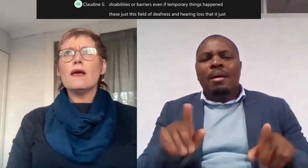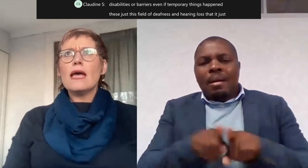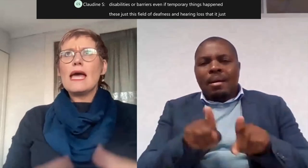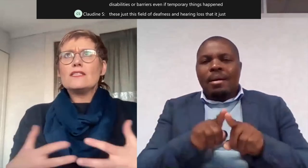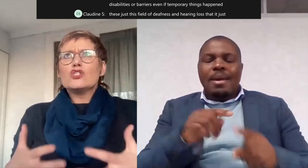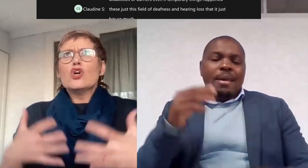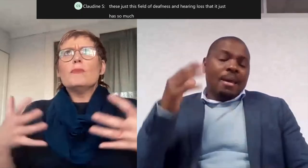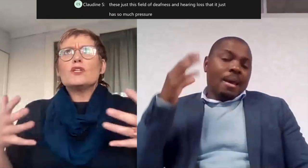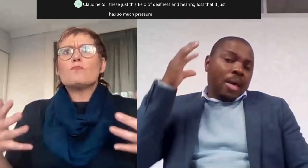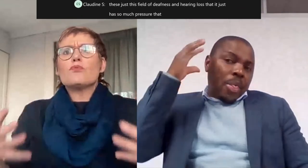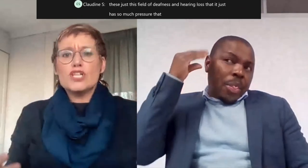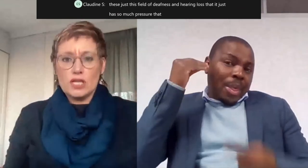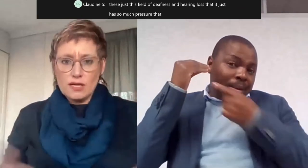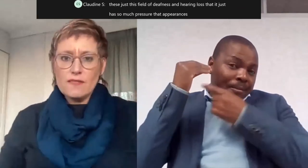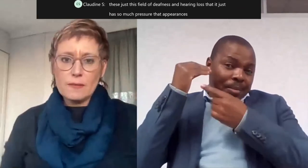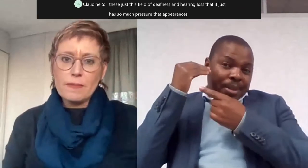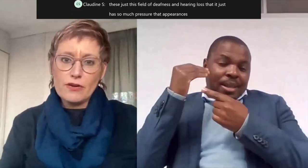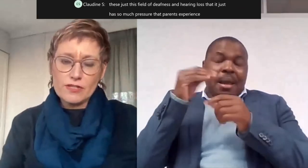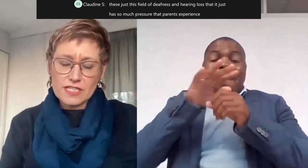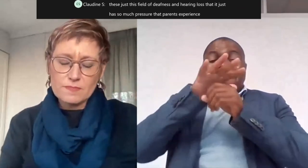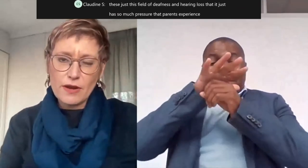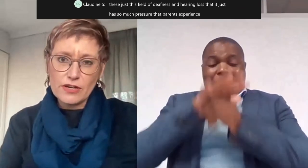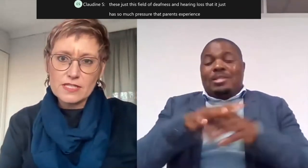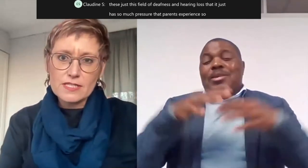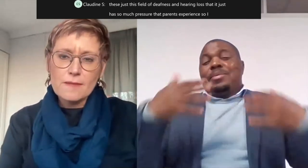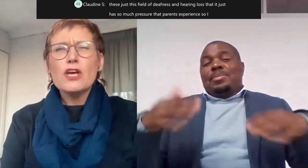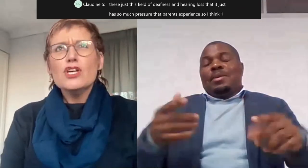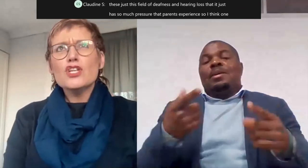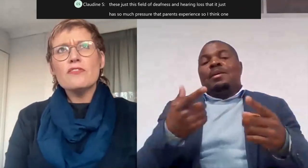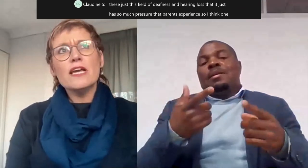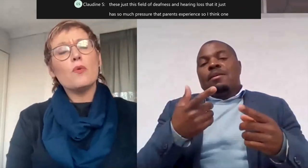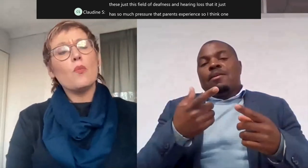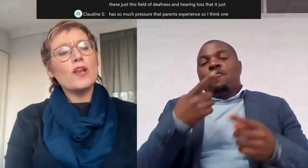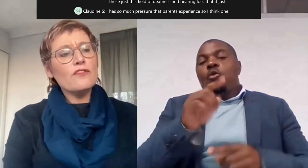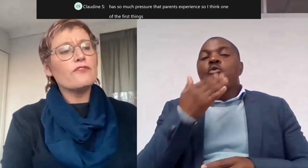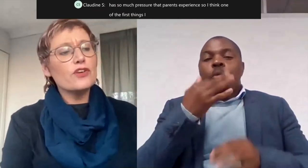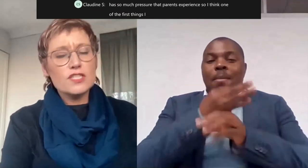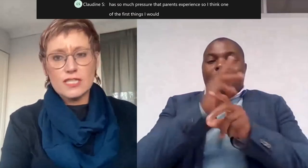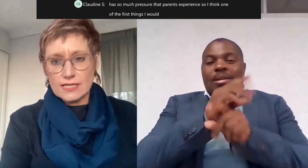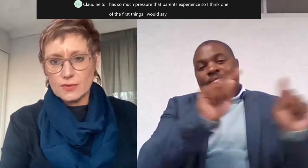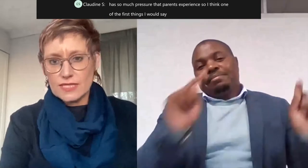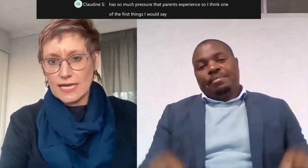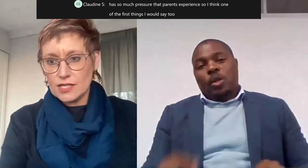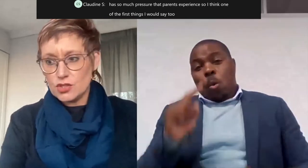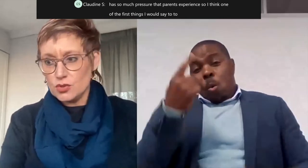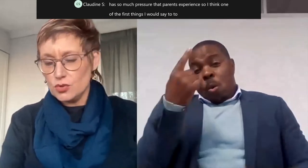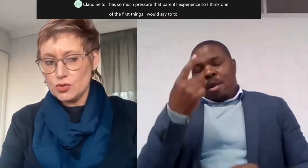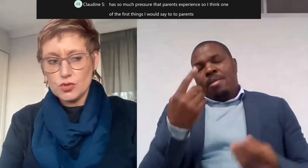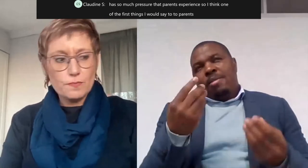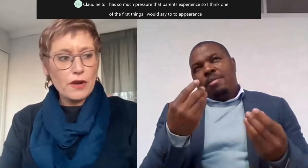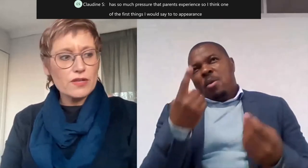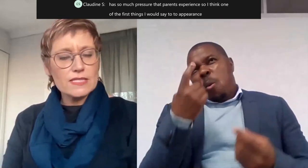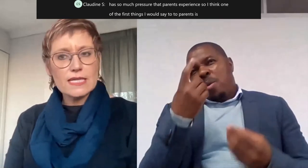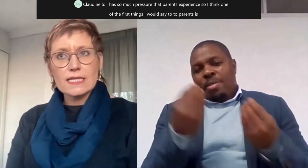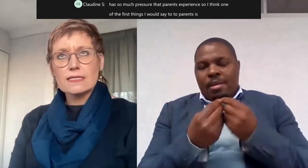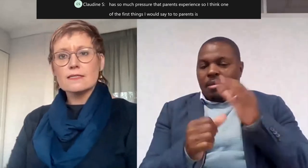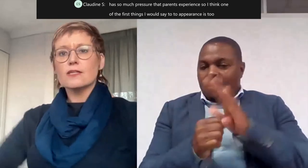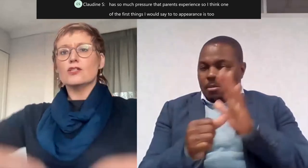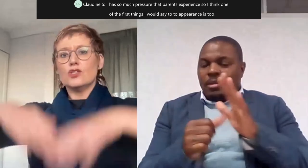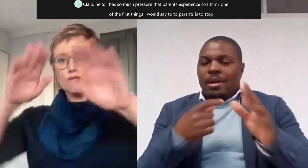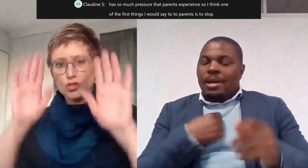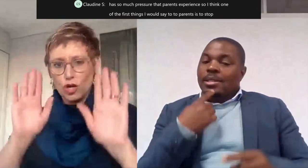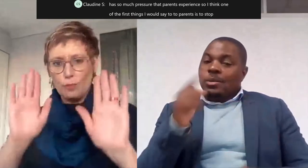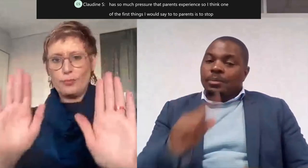just has so much pressure that parents experience. So I think one of the first things I would say to parents